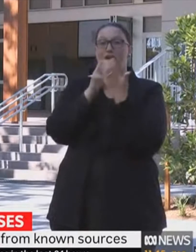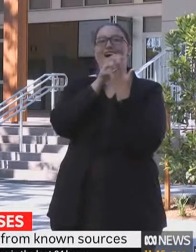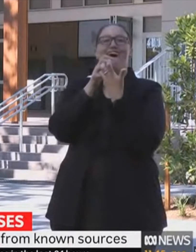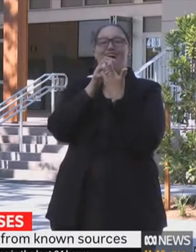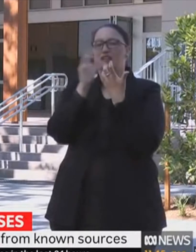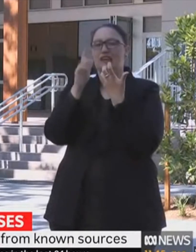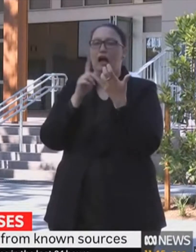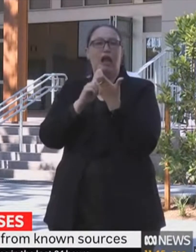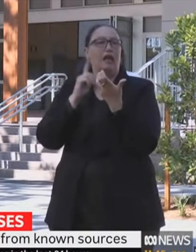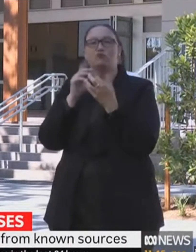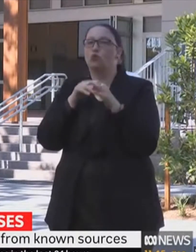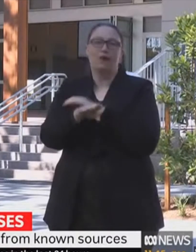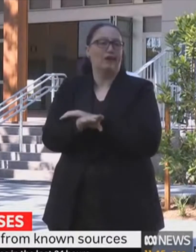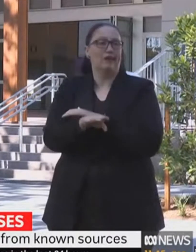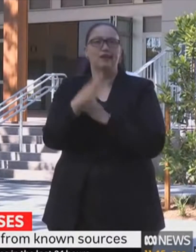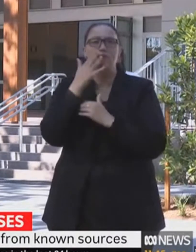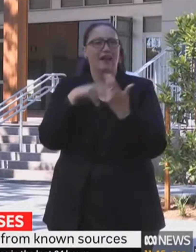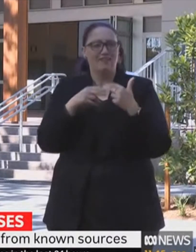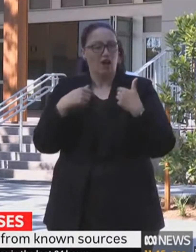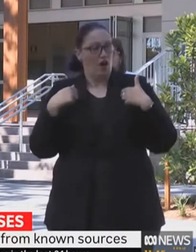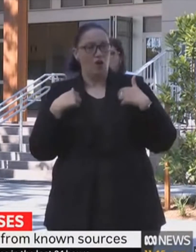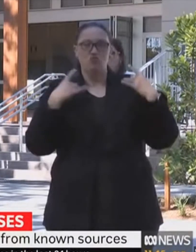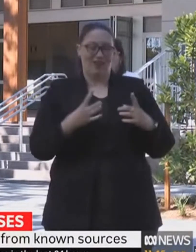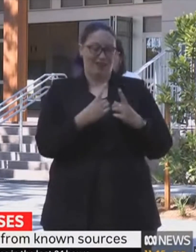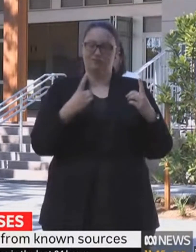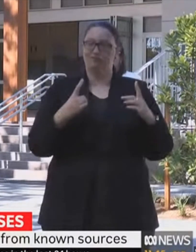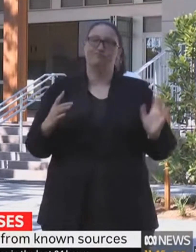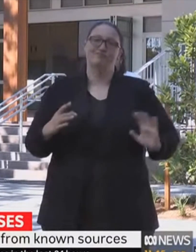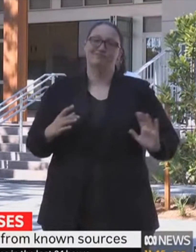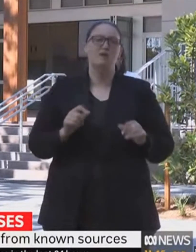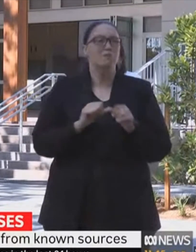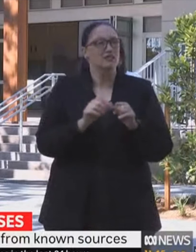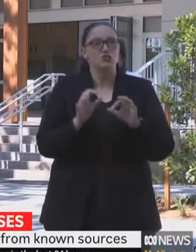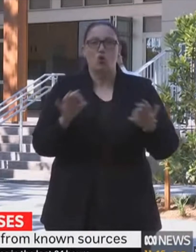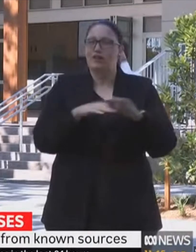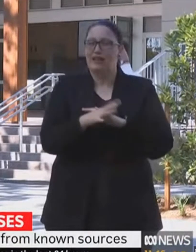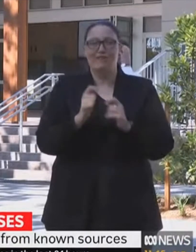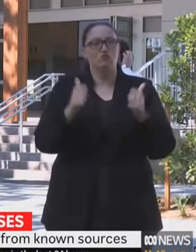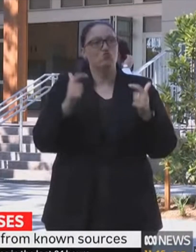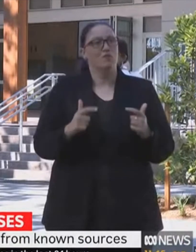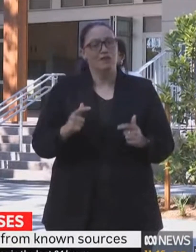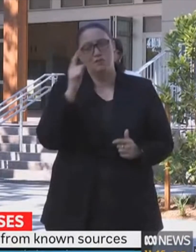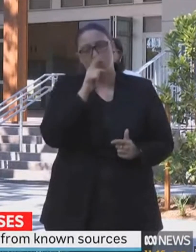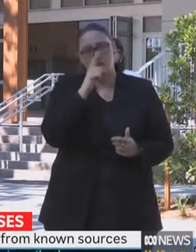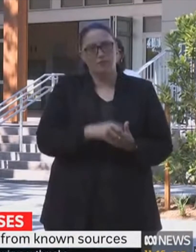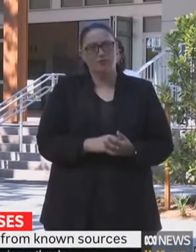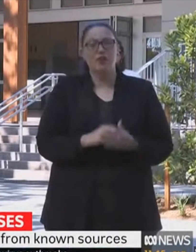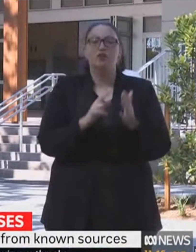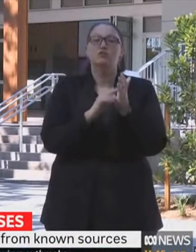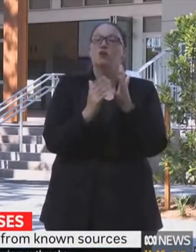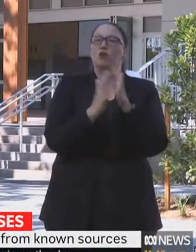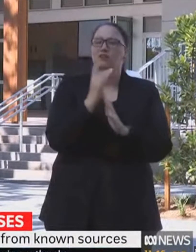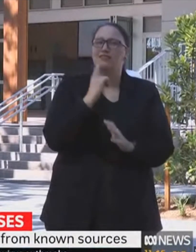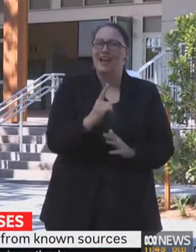socially distancing. And as the advice has been provided in New South Wales, if you cannot guarantee